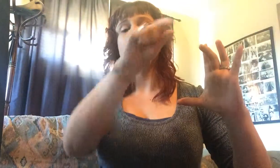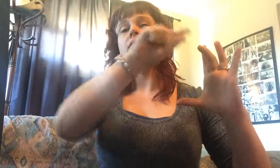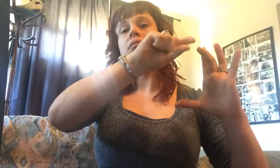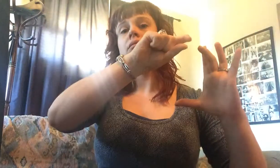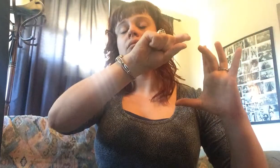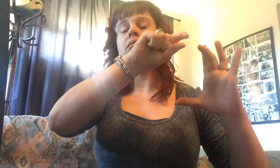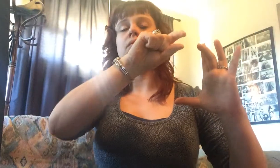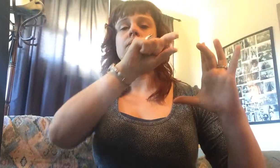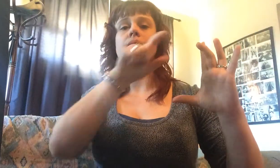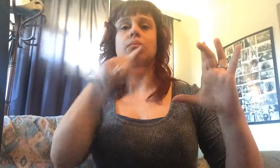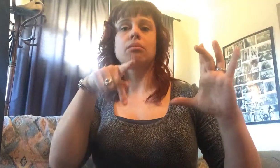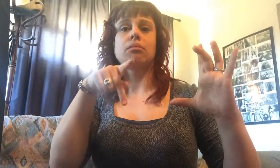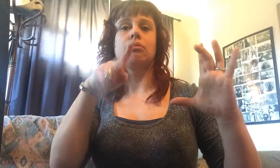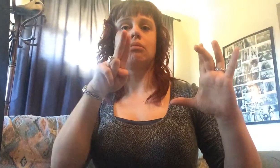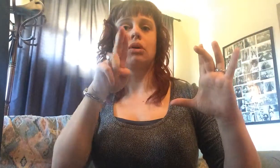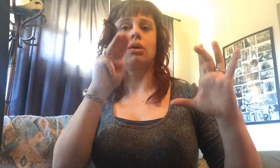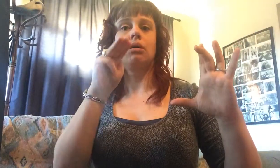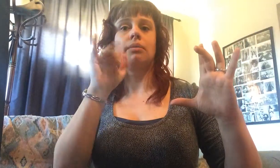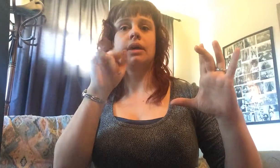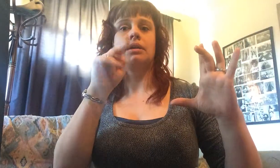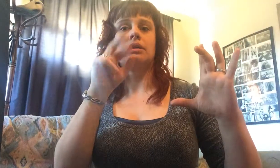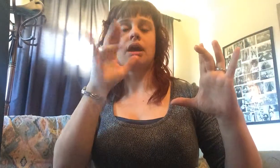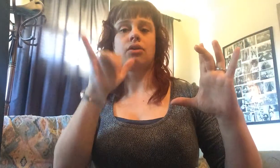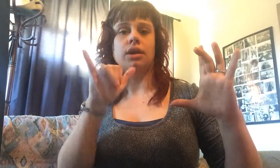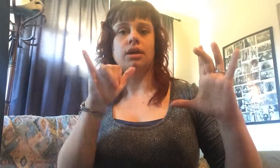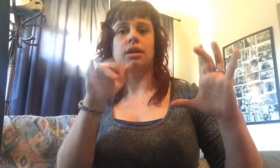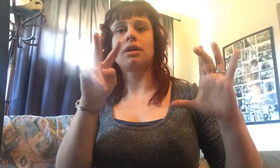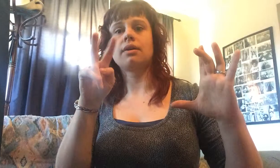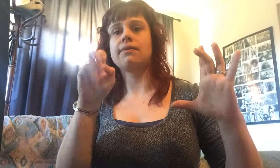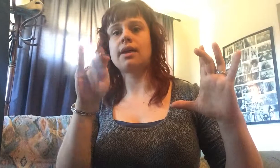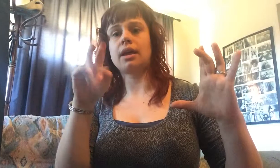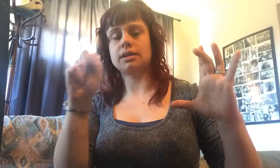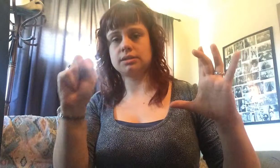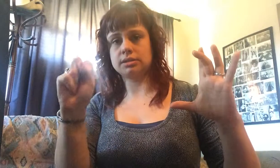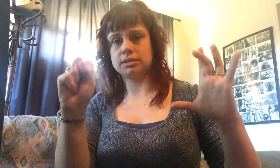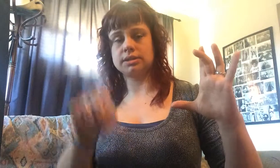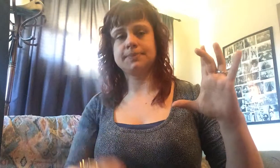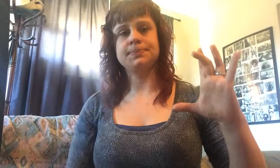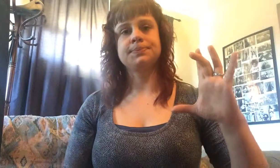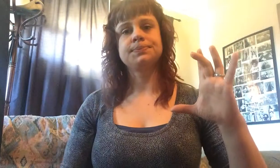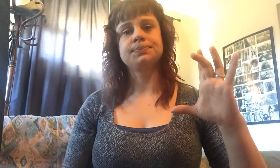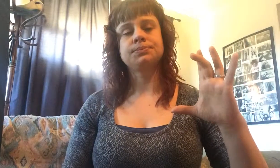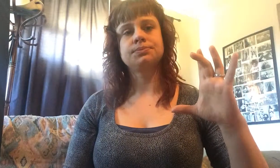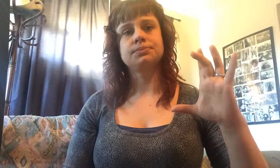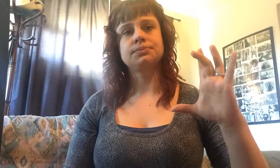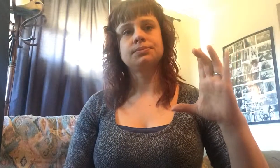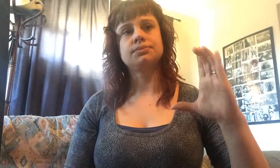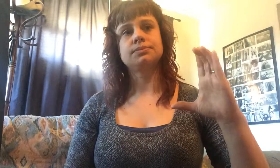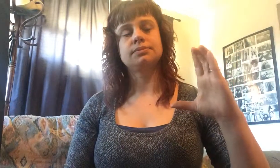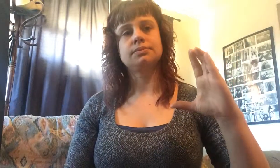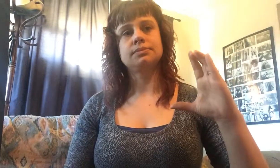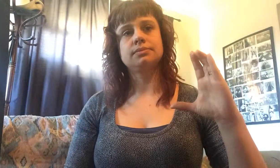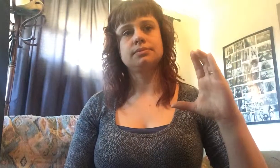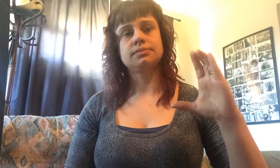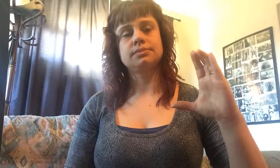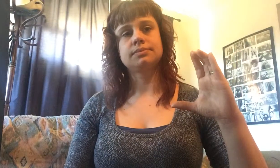From pulmonary veins